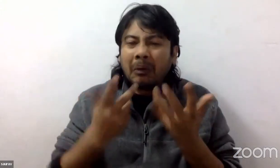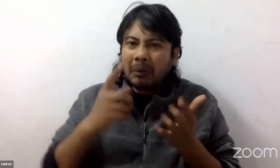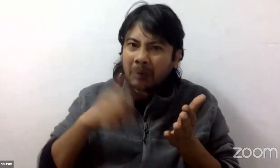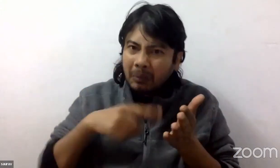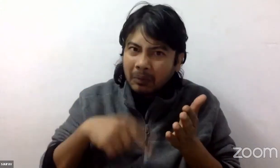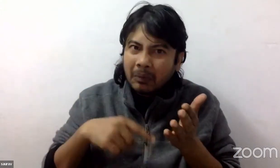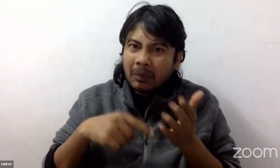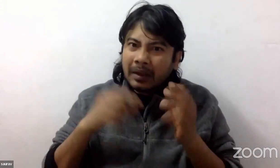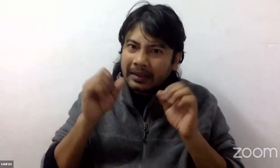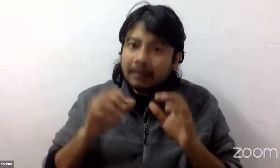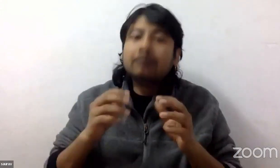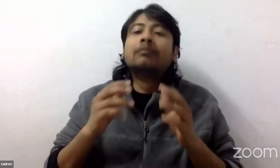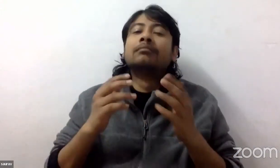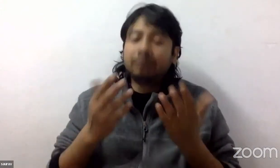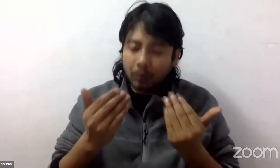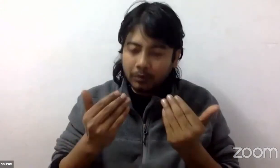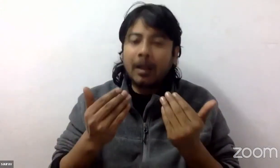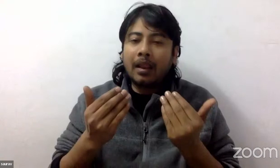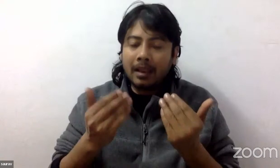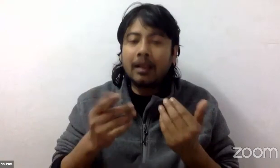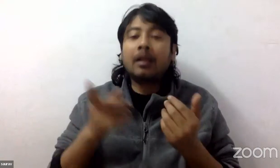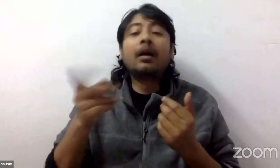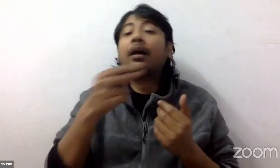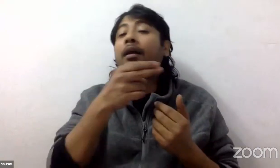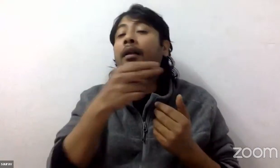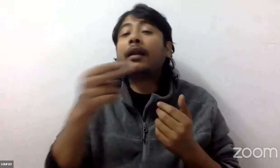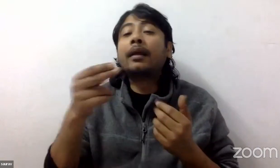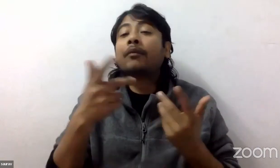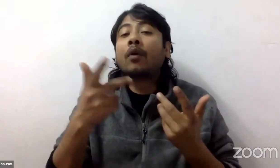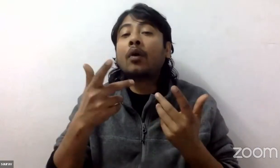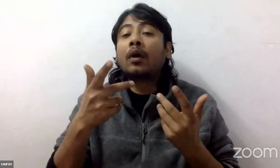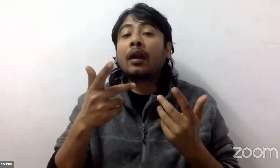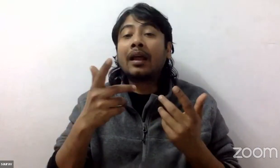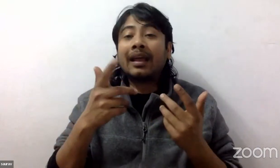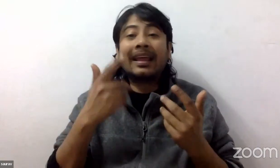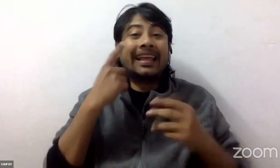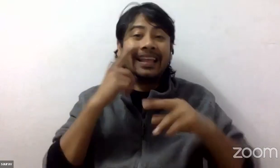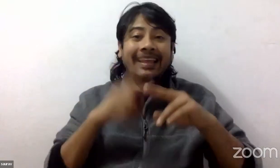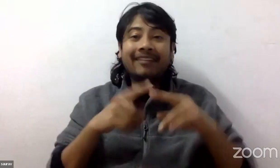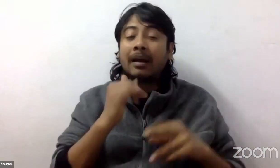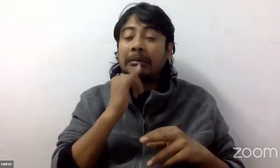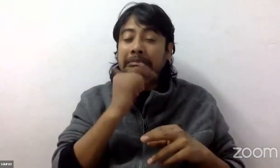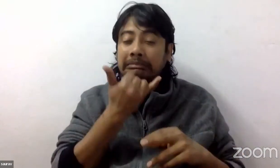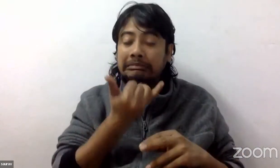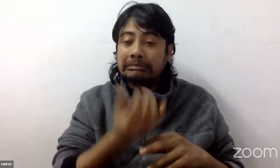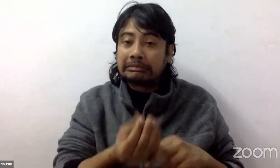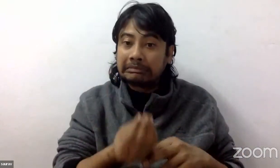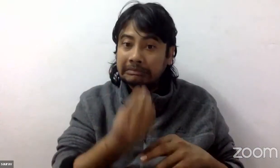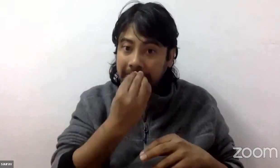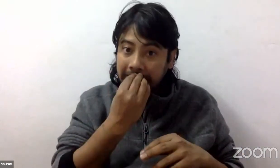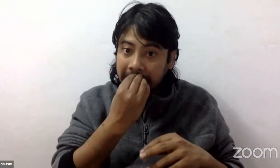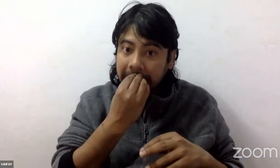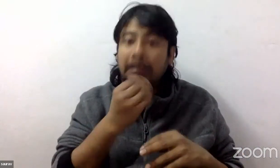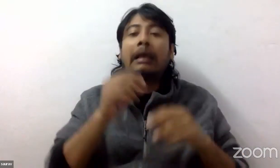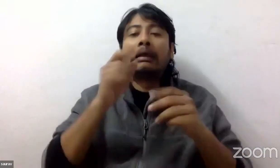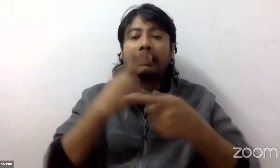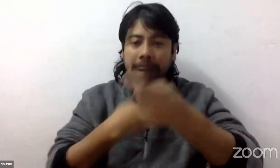in. So it comes, it's a very tough Ekadashi. And so that Ekadashi you should